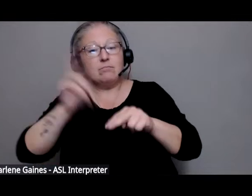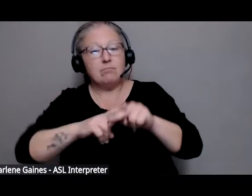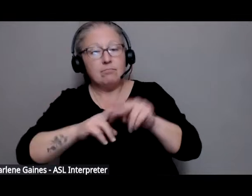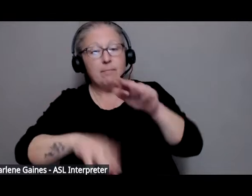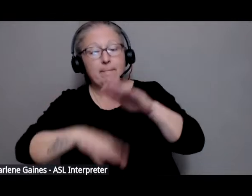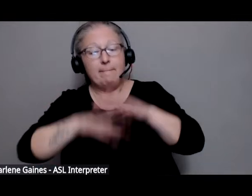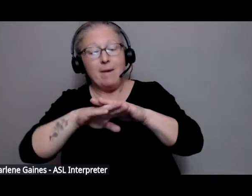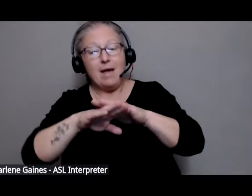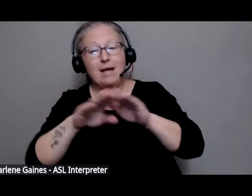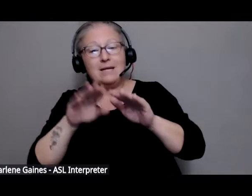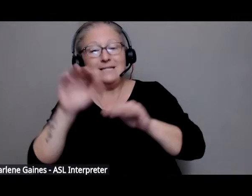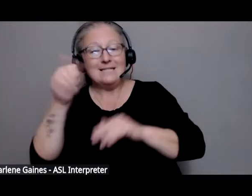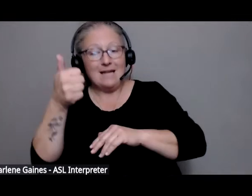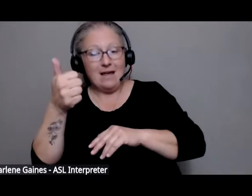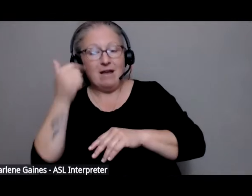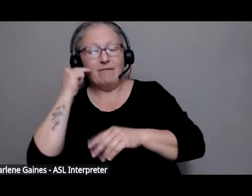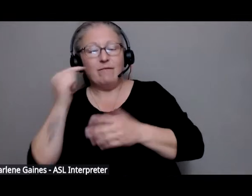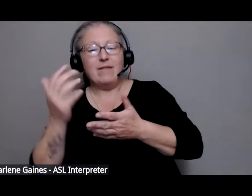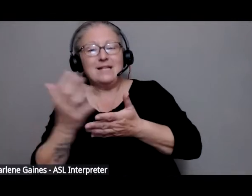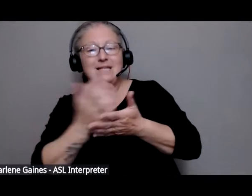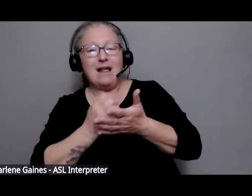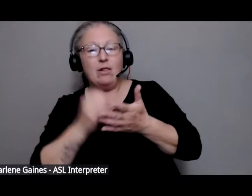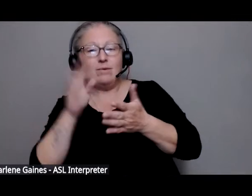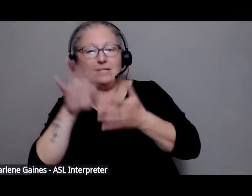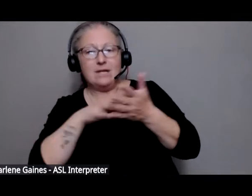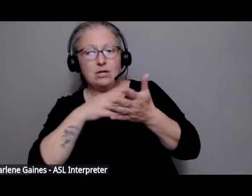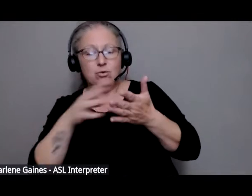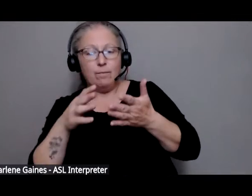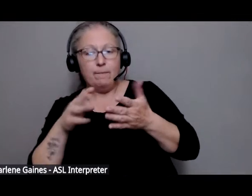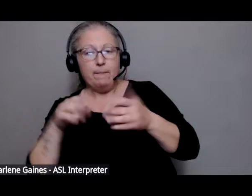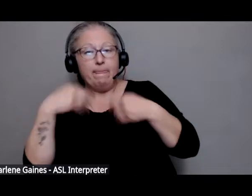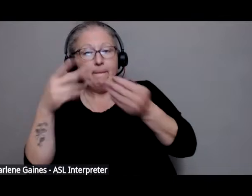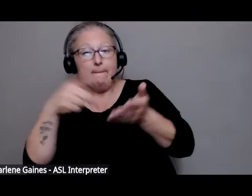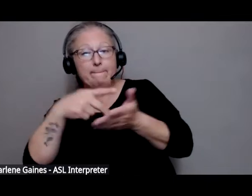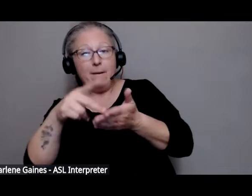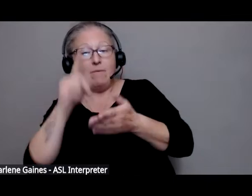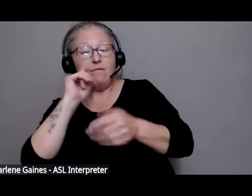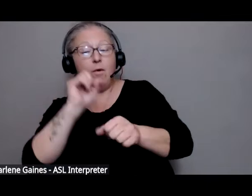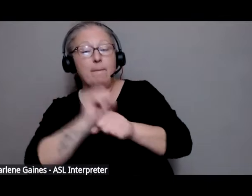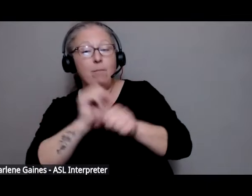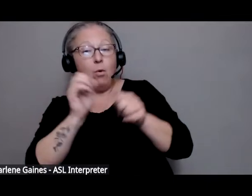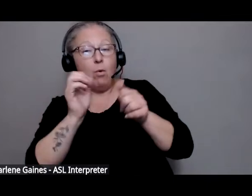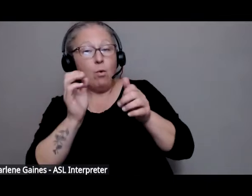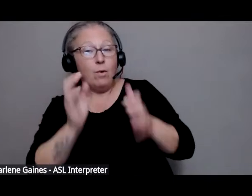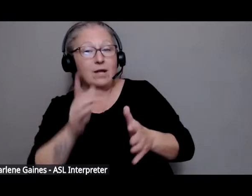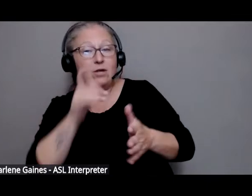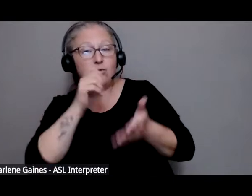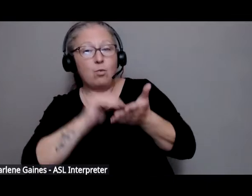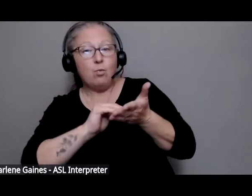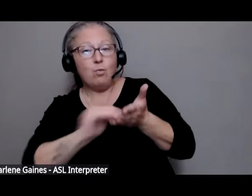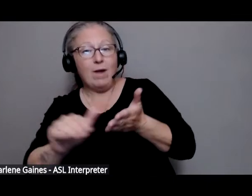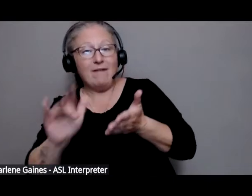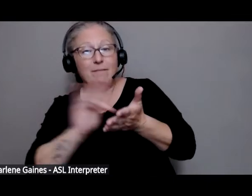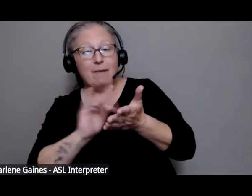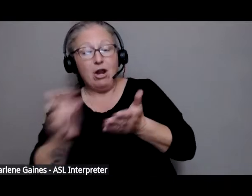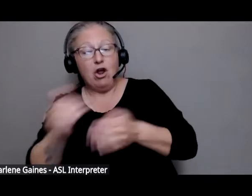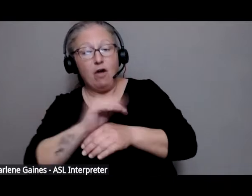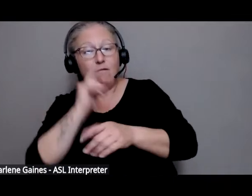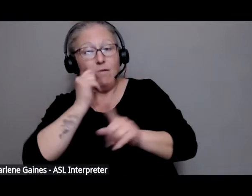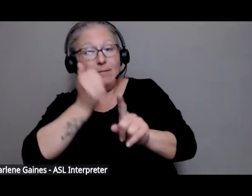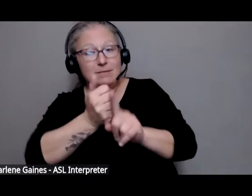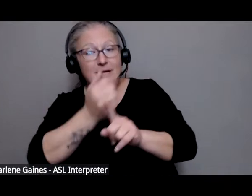of step 10 on the salary schedule. Provide payments to employees who waive medical coverage for themselves and or